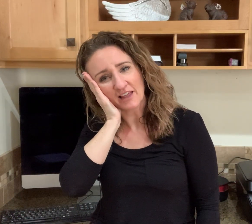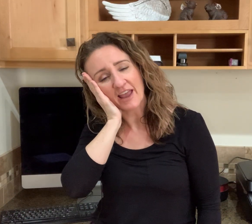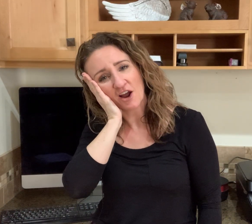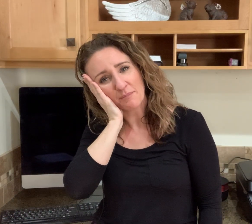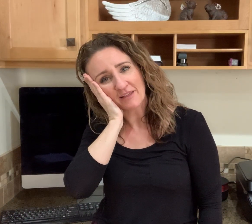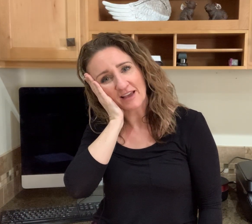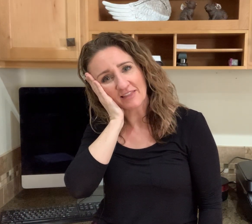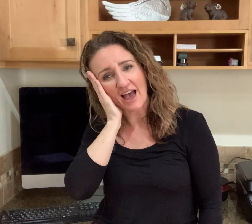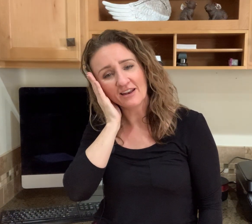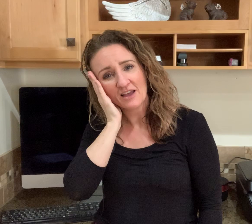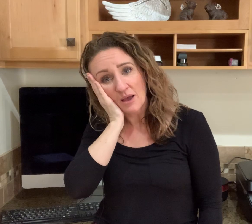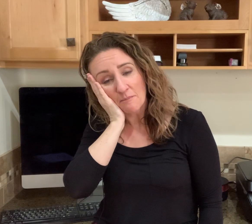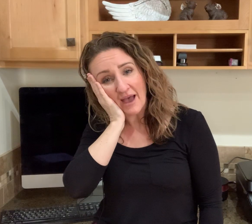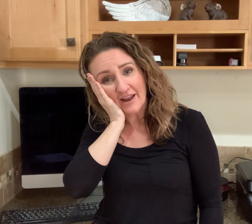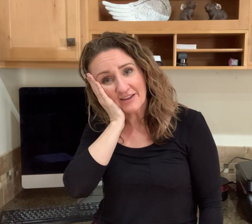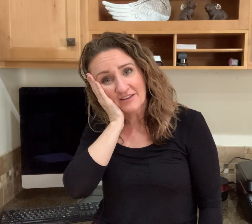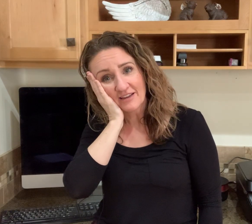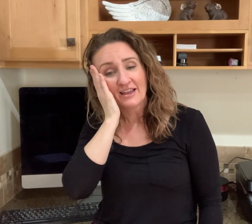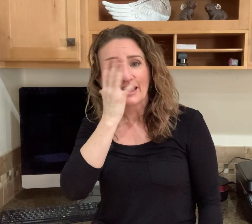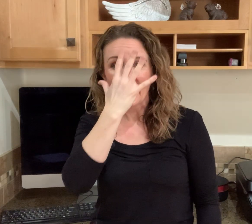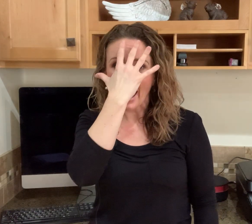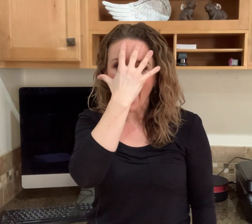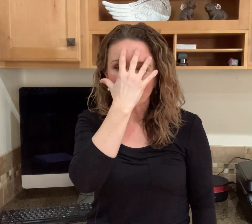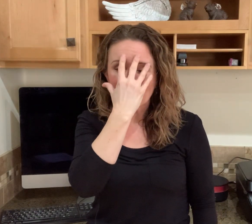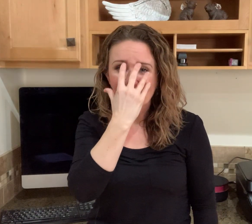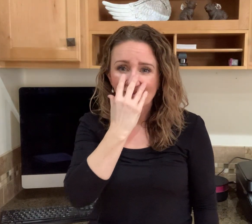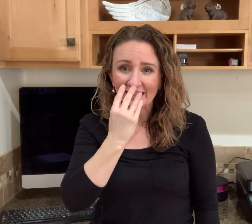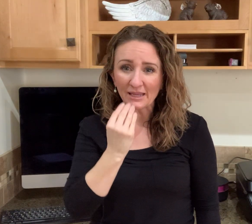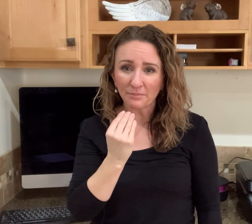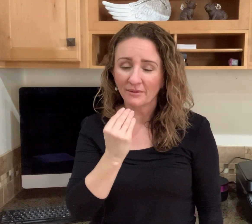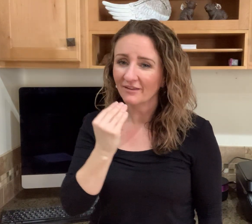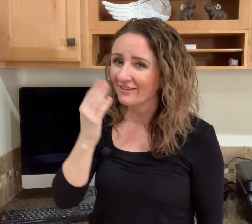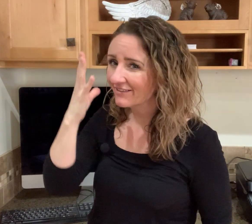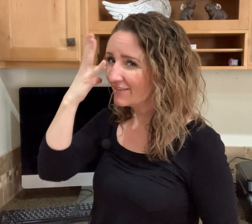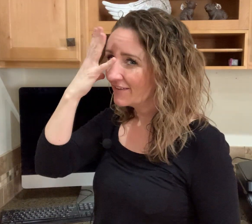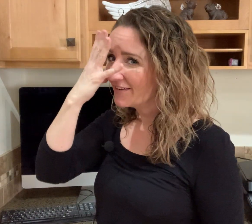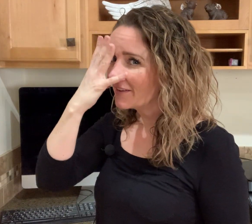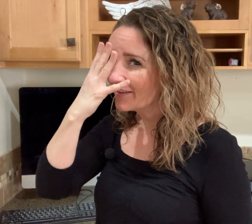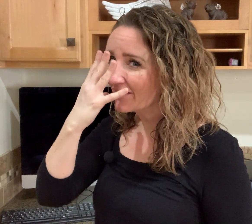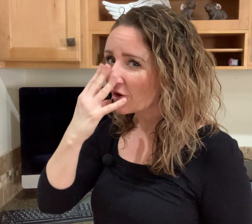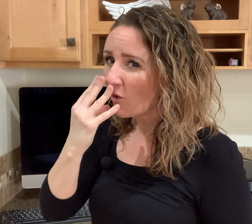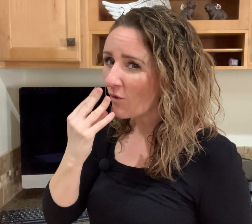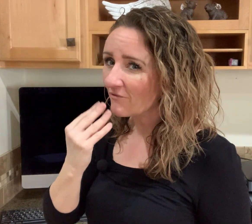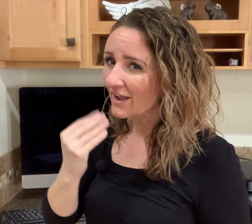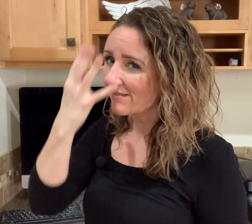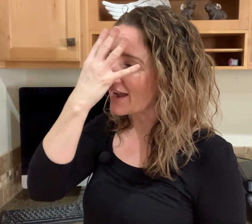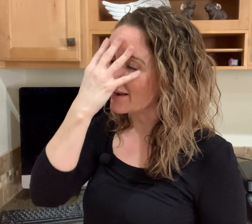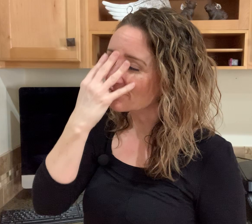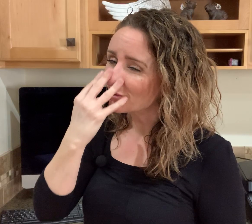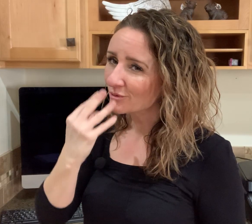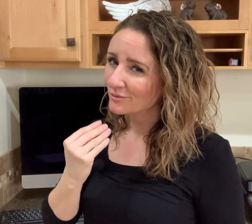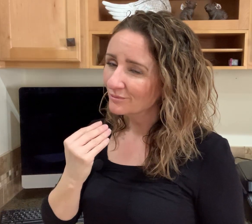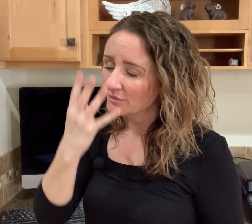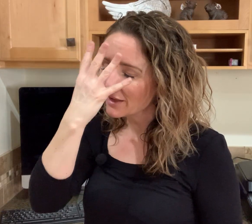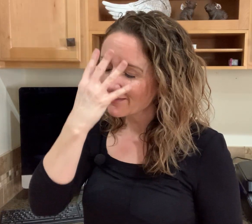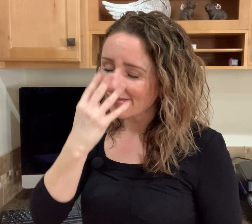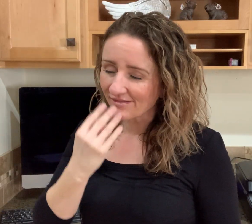laying on a bed like that. Bed. And sleep. Your whole face kind of